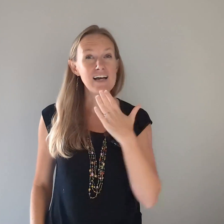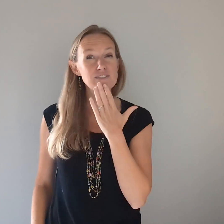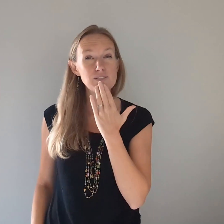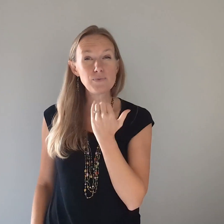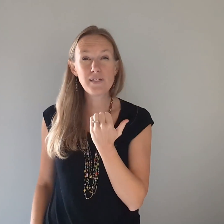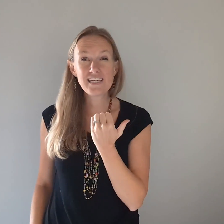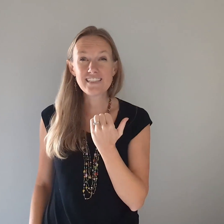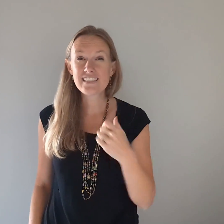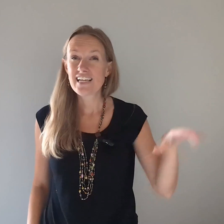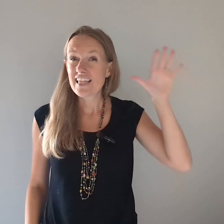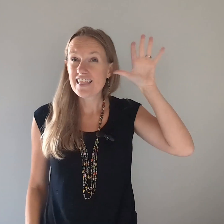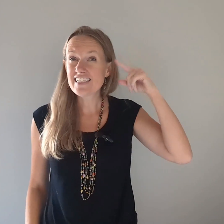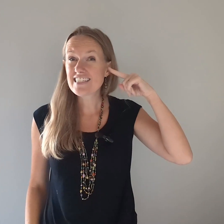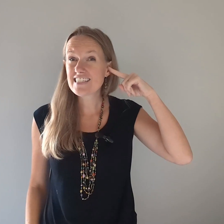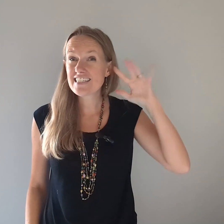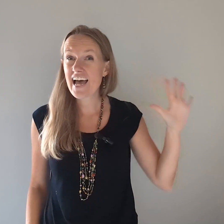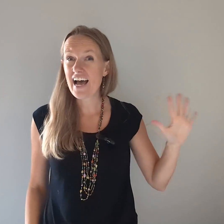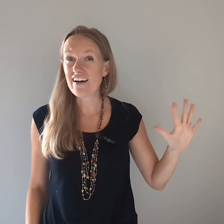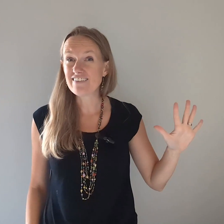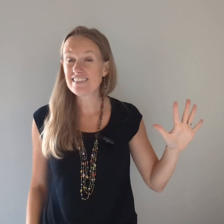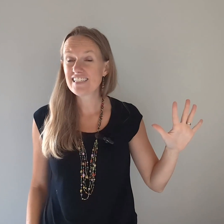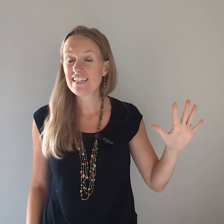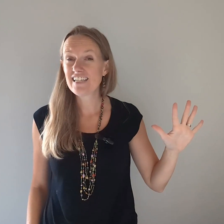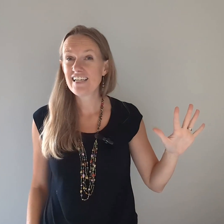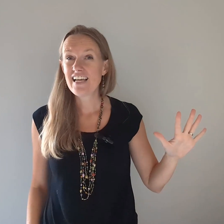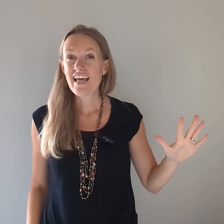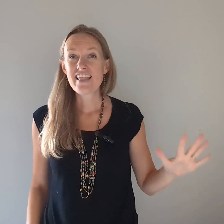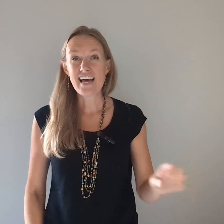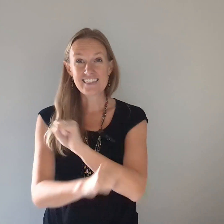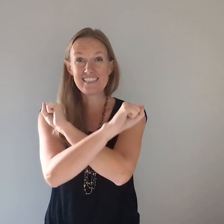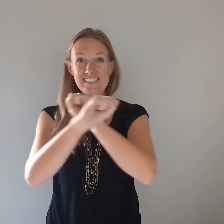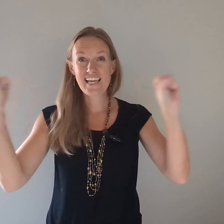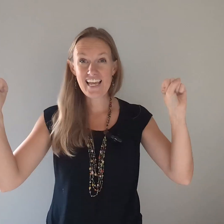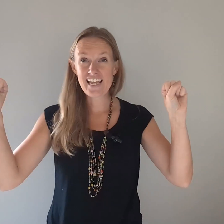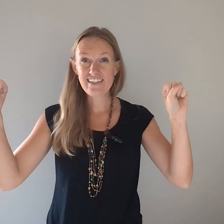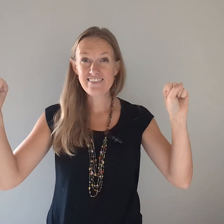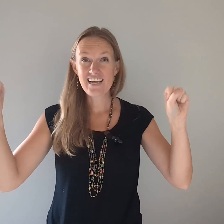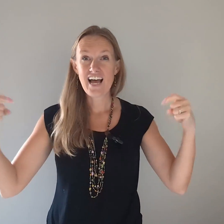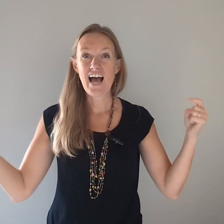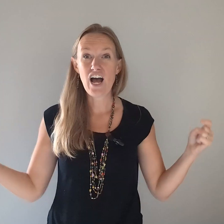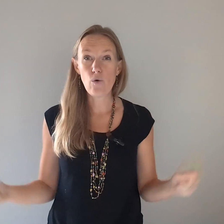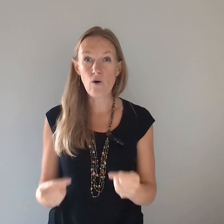how sweet the sound that saved a